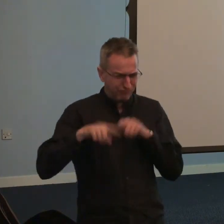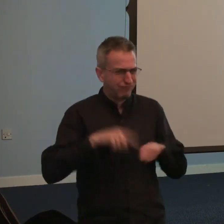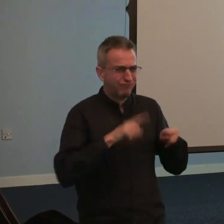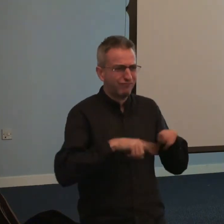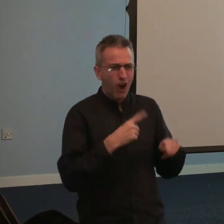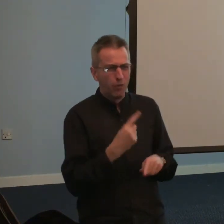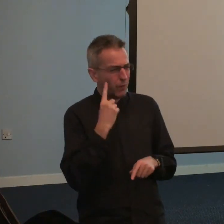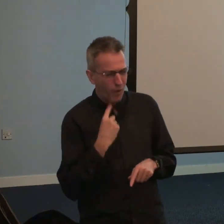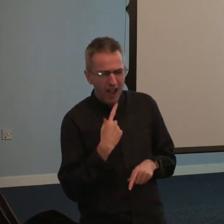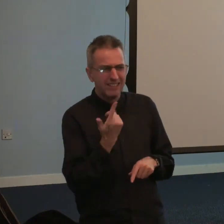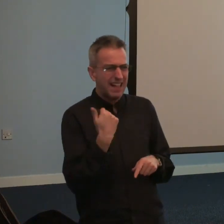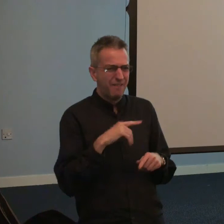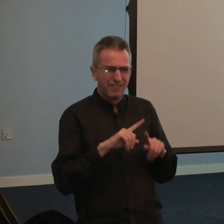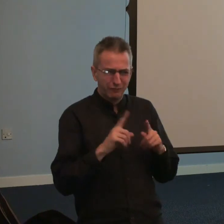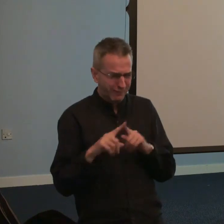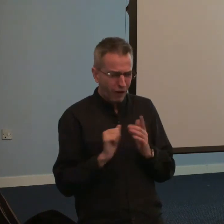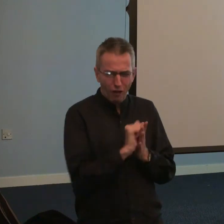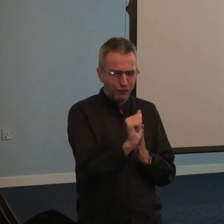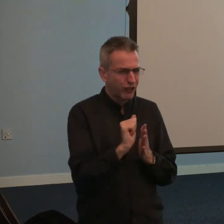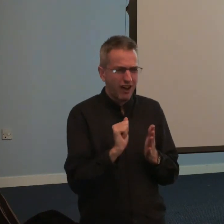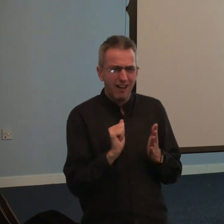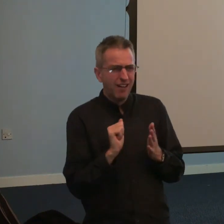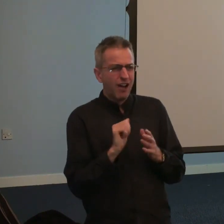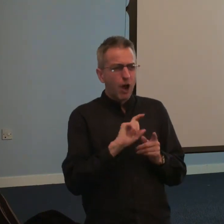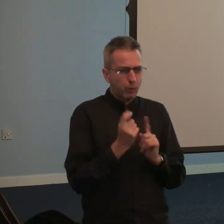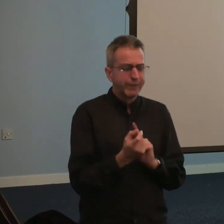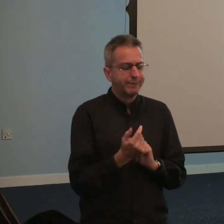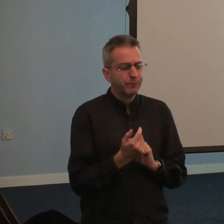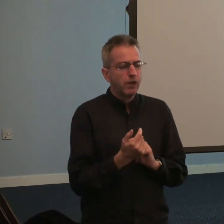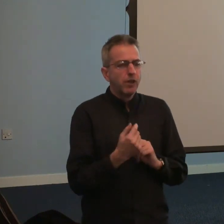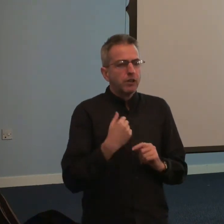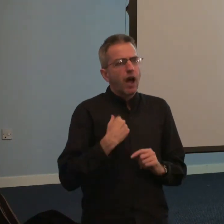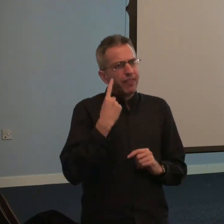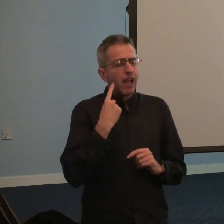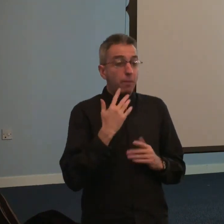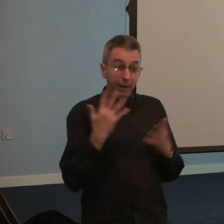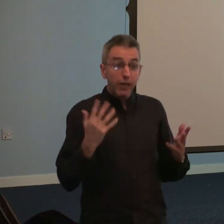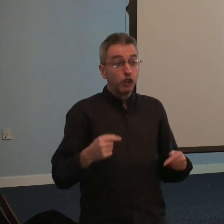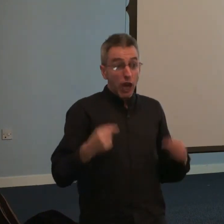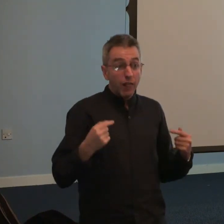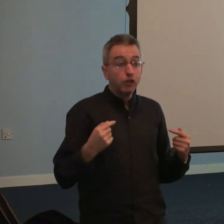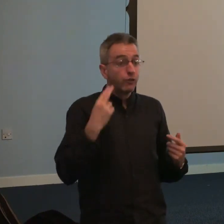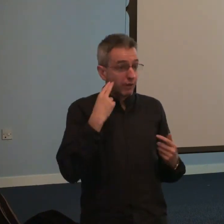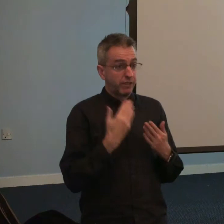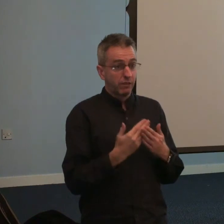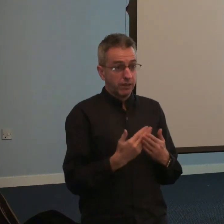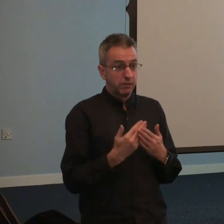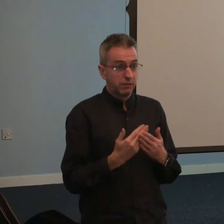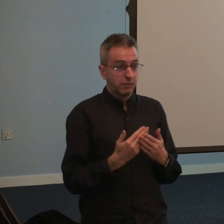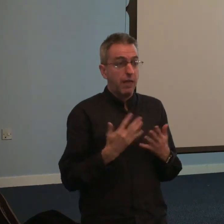I mean, thinking of the deaf world, there's so many cultures and communities within the deaf world. So I think a